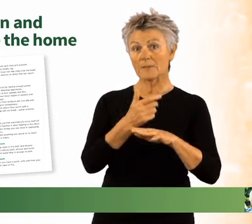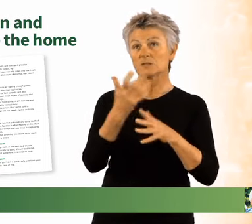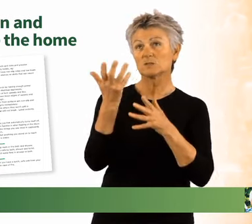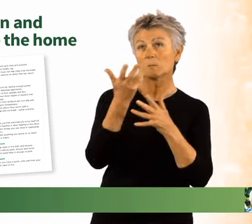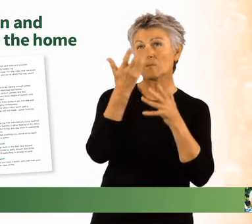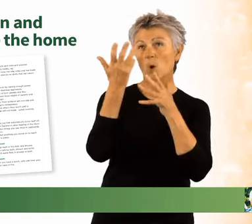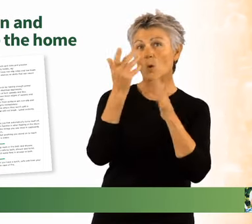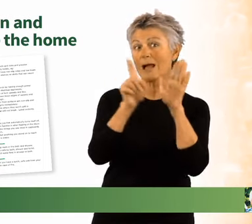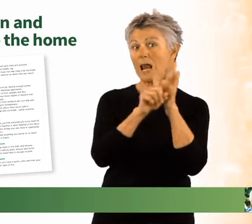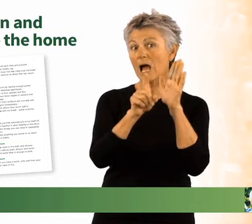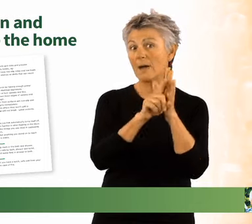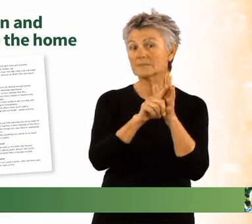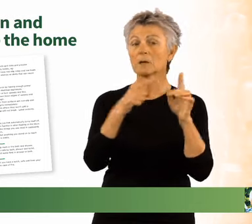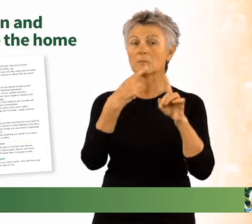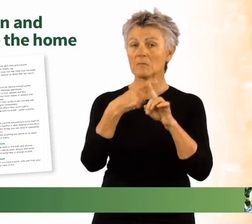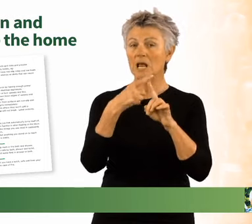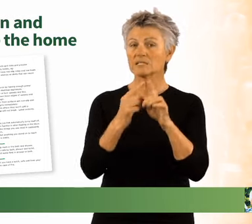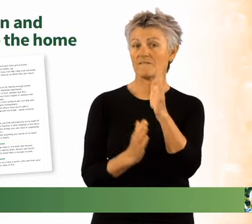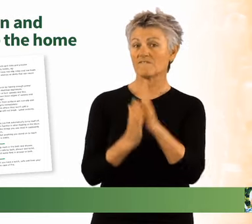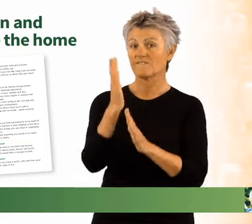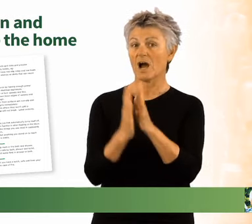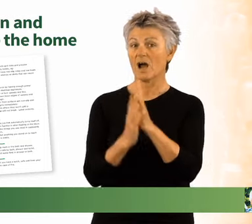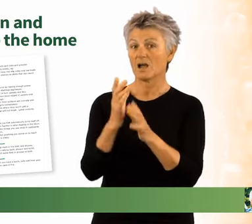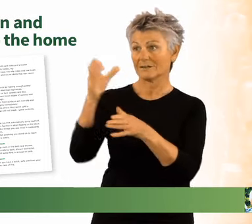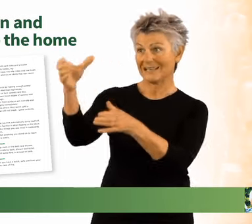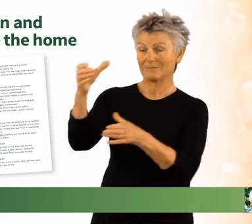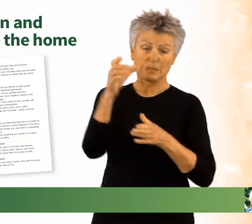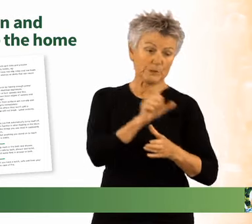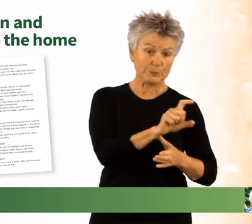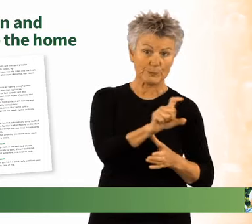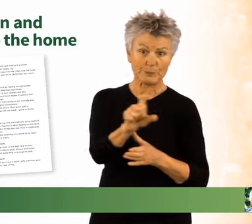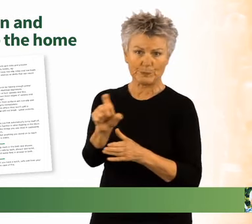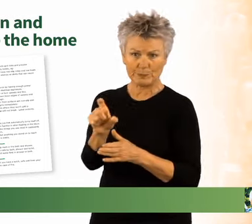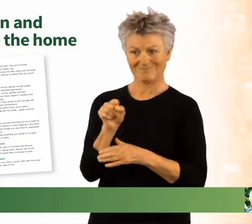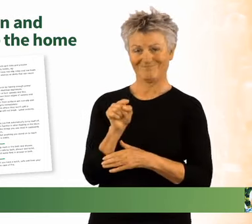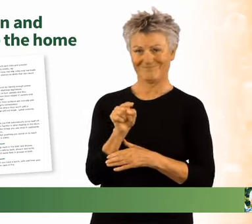Get smoke detectors installed and keep a fire extinguisher handy.